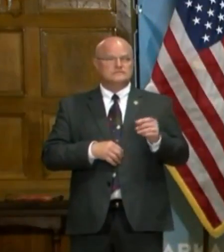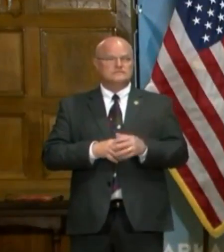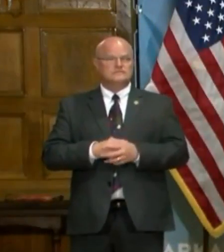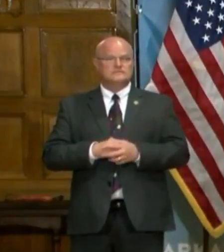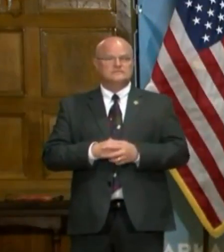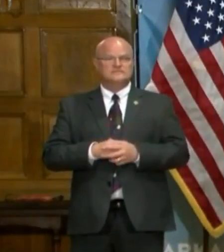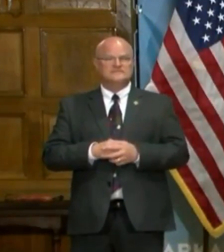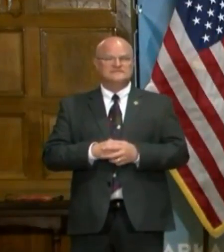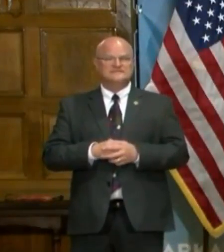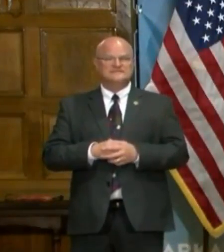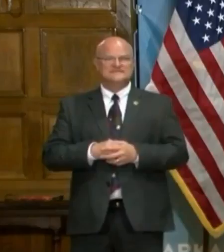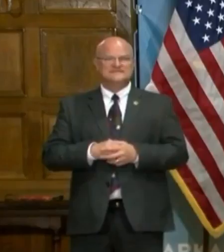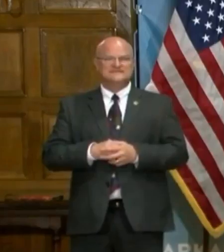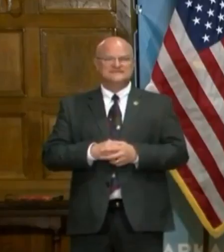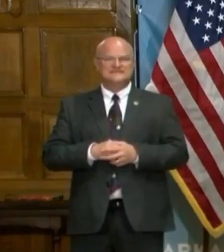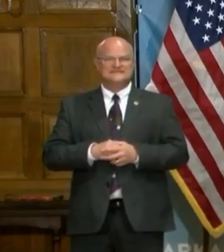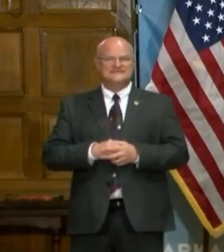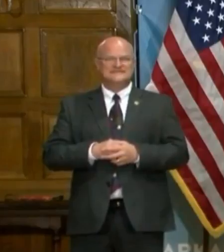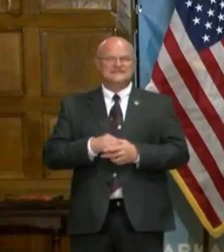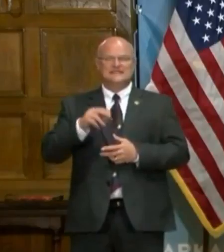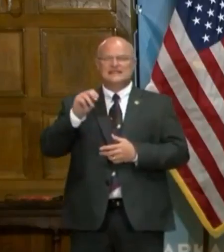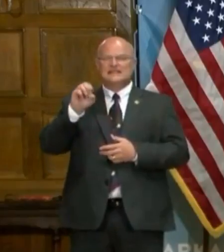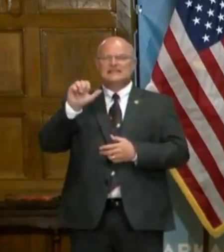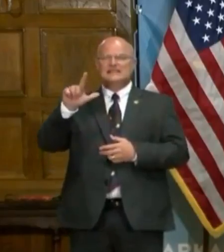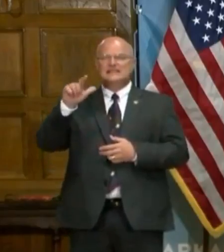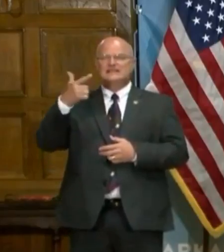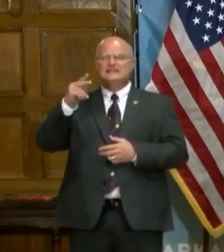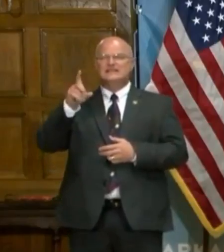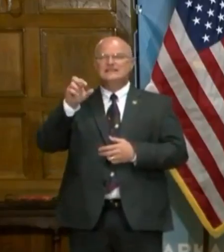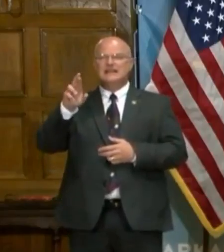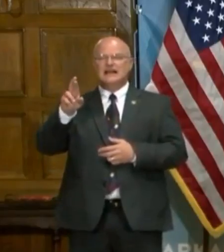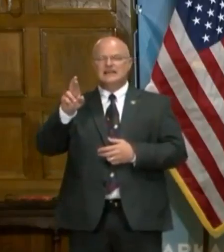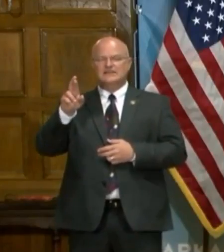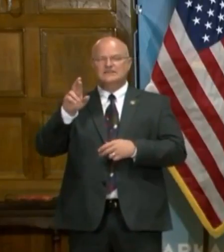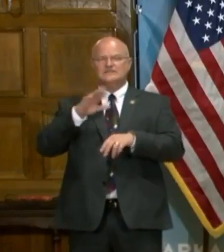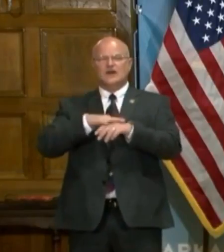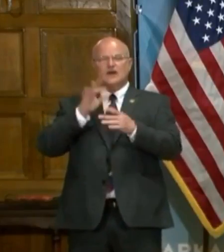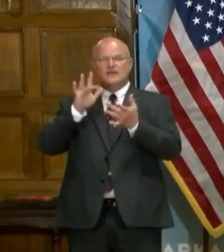Yes, Governor. Good afternoon, Neil Gledner in Hot Springs. A follow-up for Dr. Smith on the